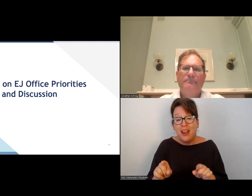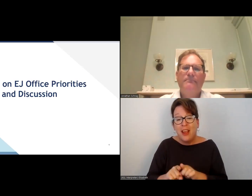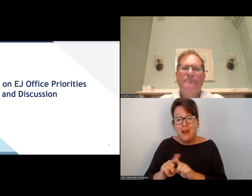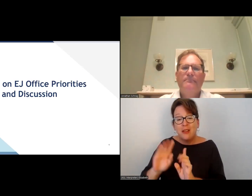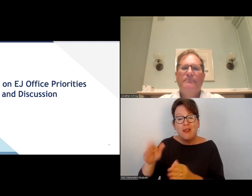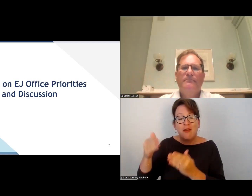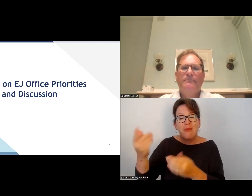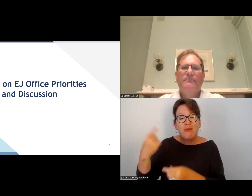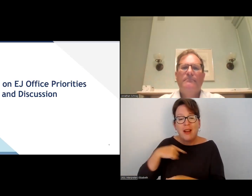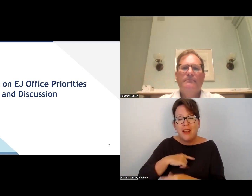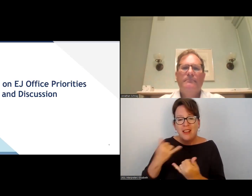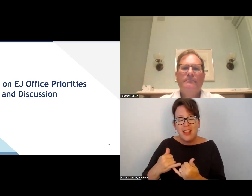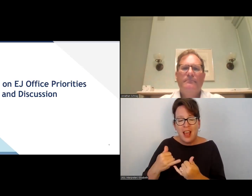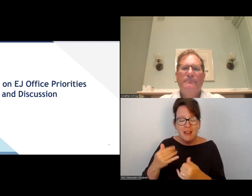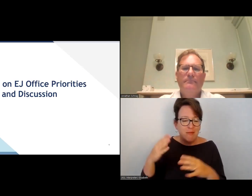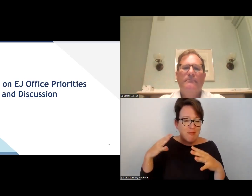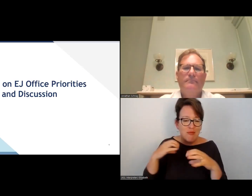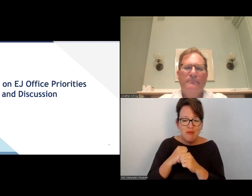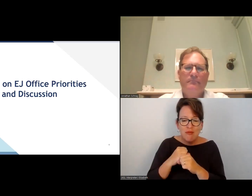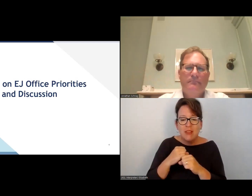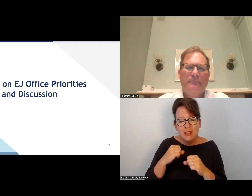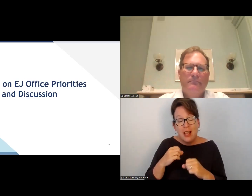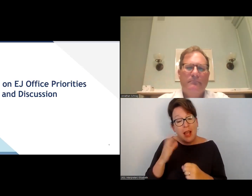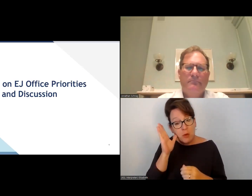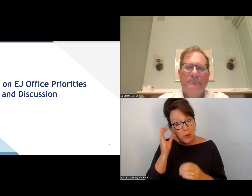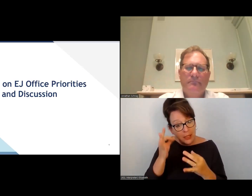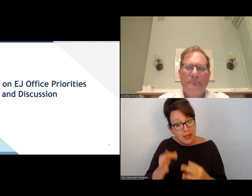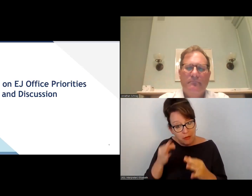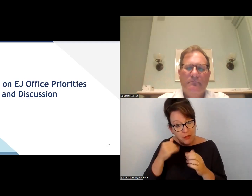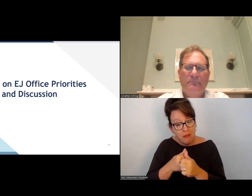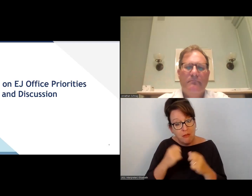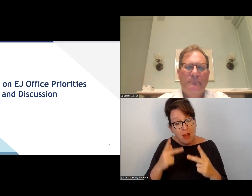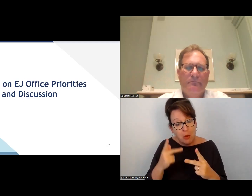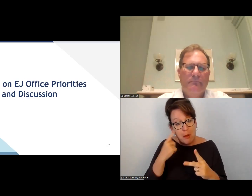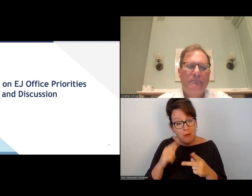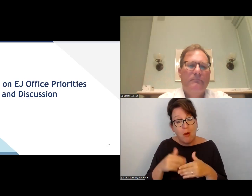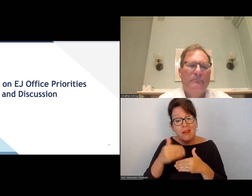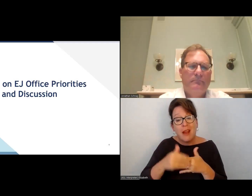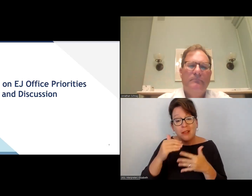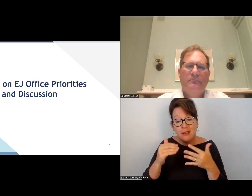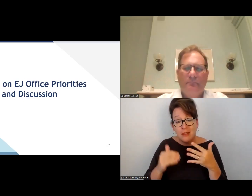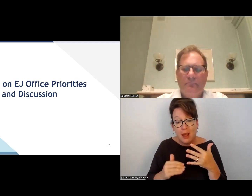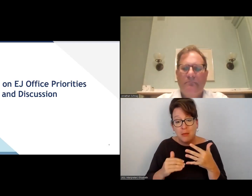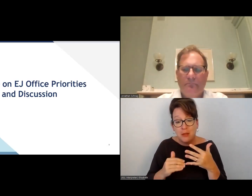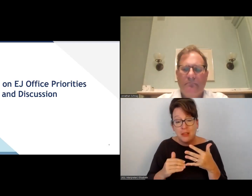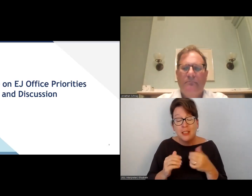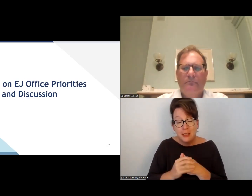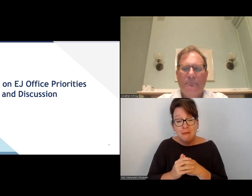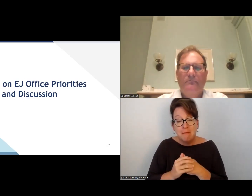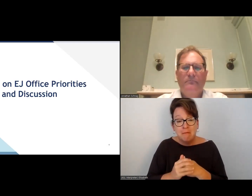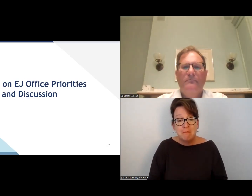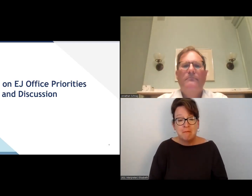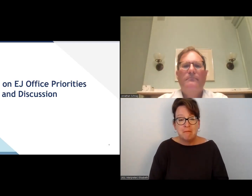of debrief. And we will definitely follow up and on next steps on the climate pollution reduction grant.